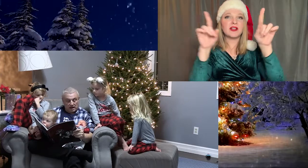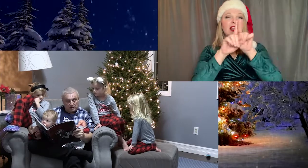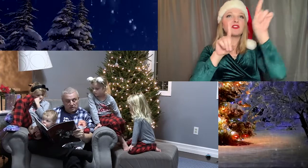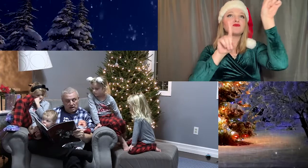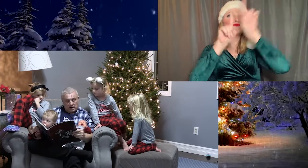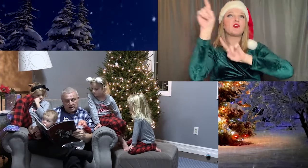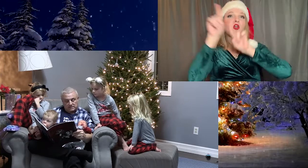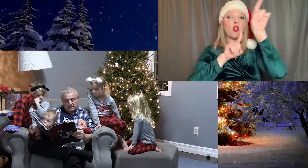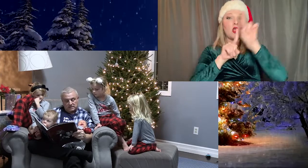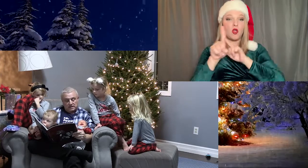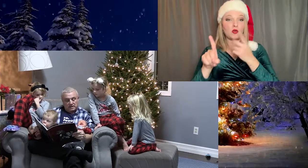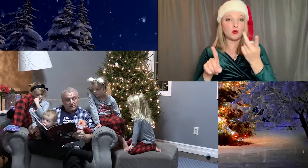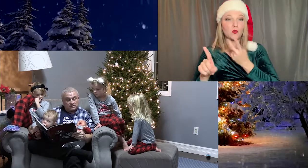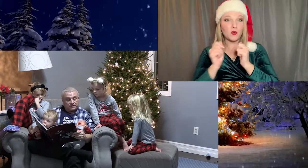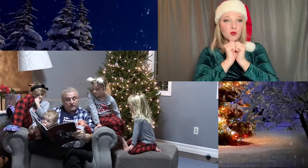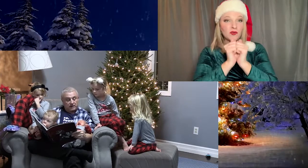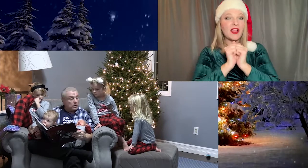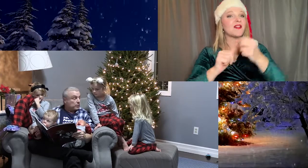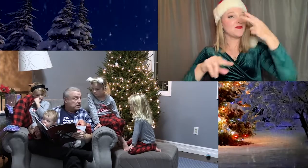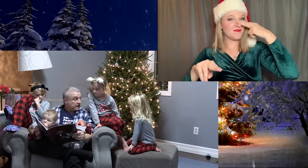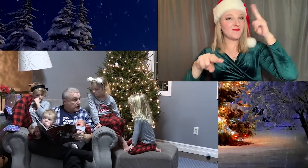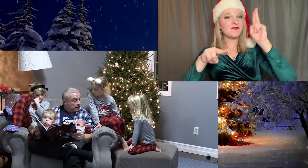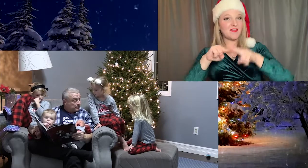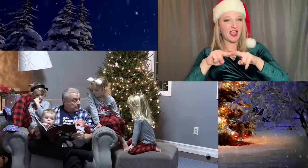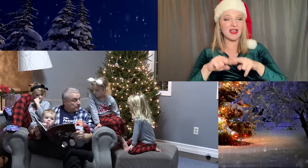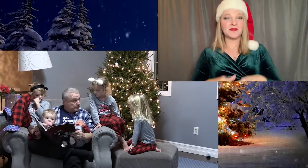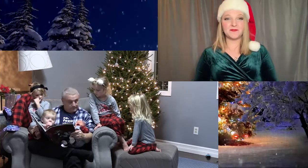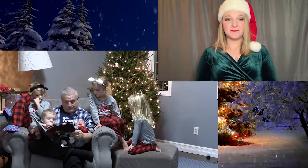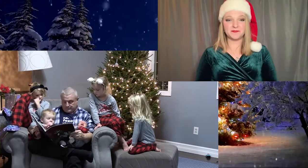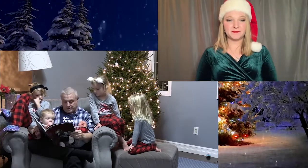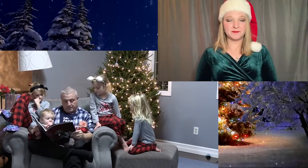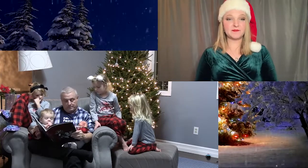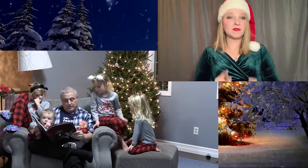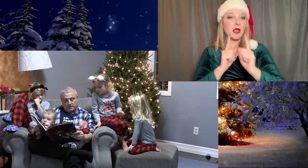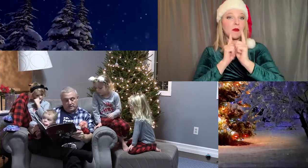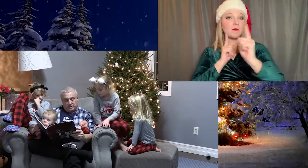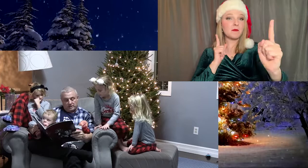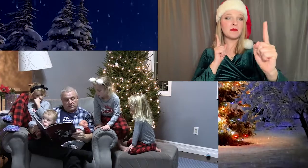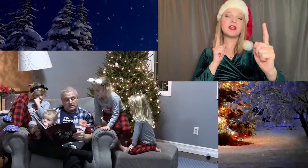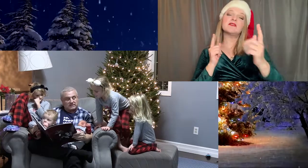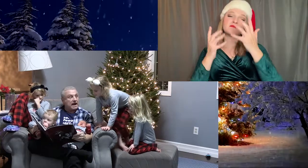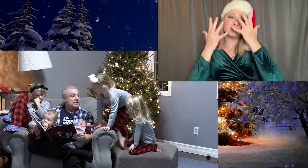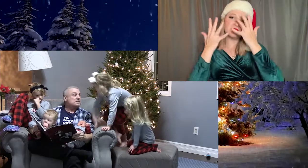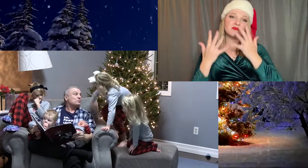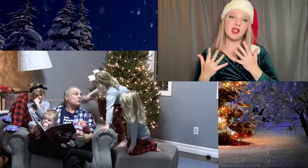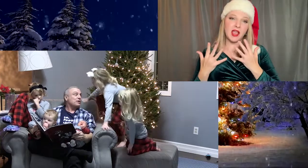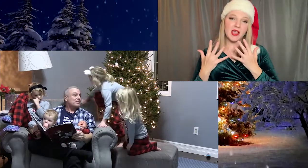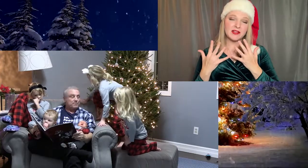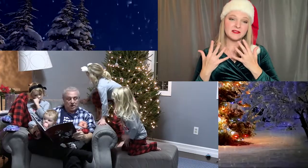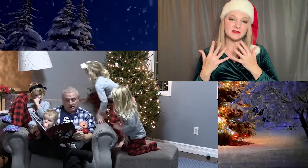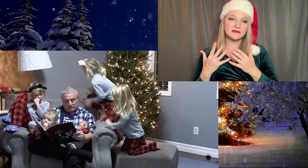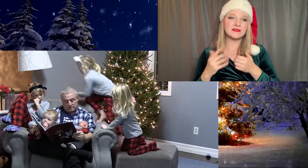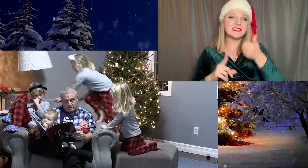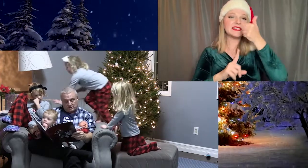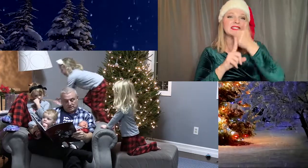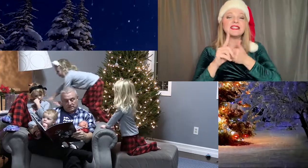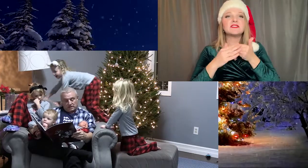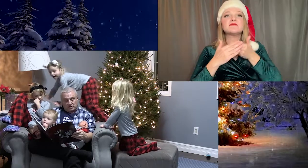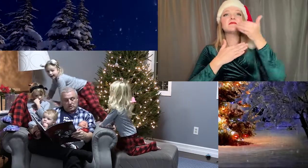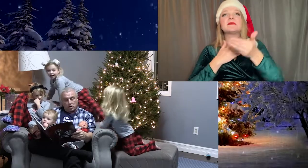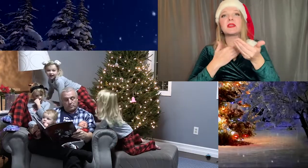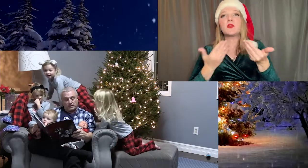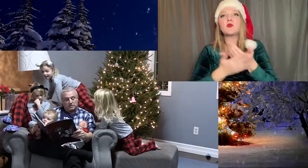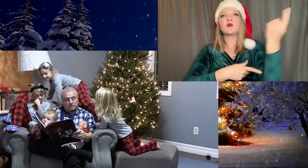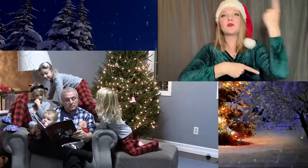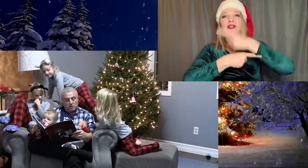in your eyes. There's fun when we're together. Yep. There is sadness when we're apart.